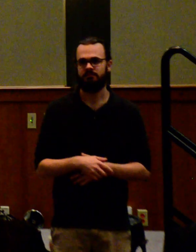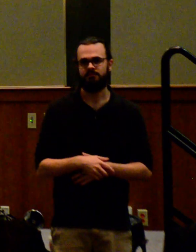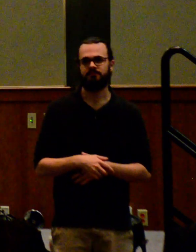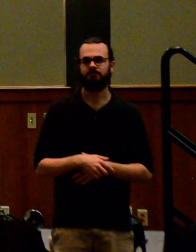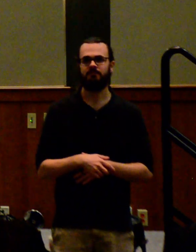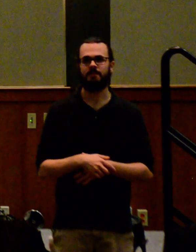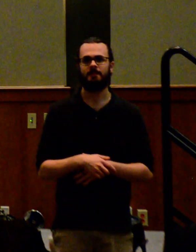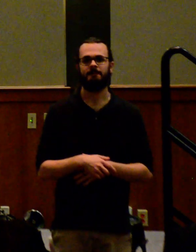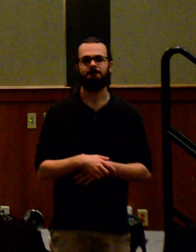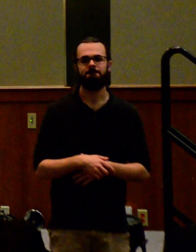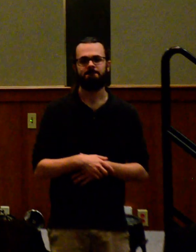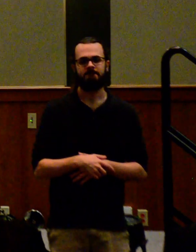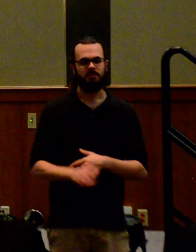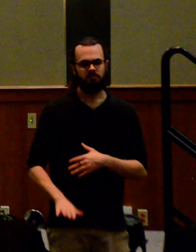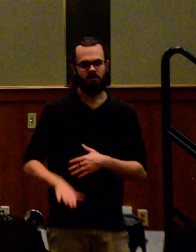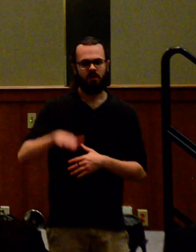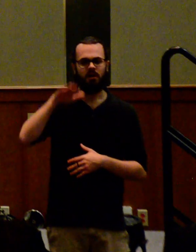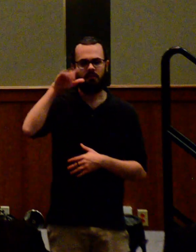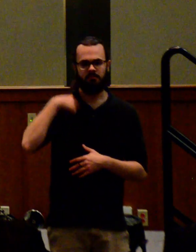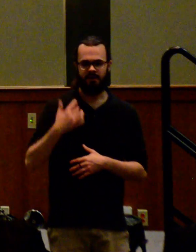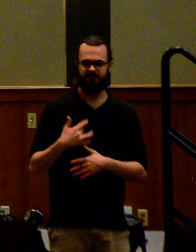Growing up, I feel like I skipped out on my